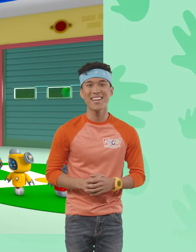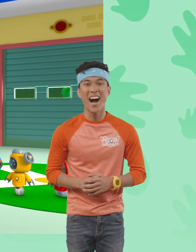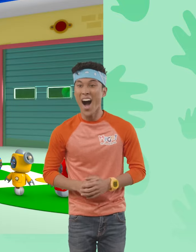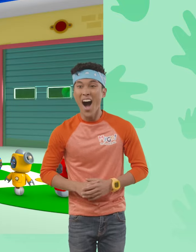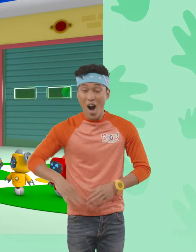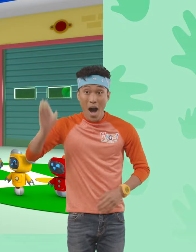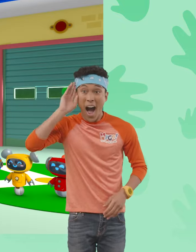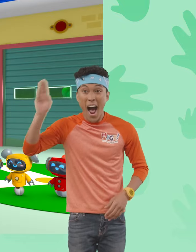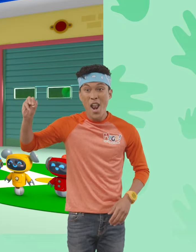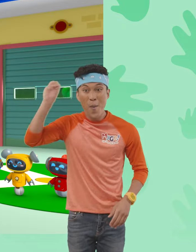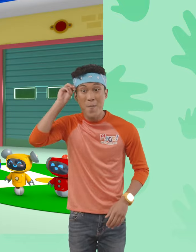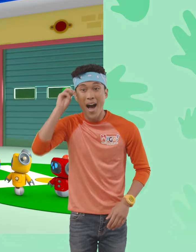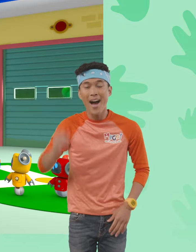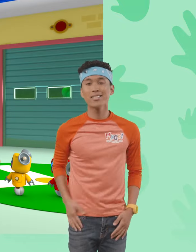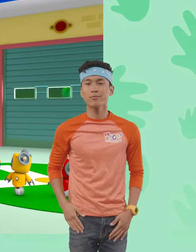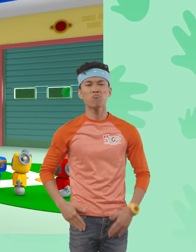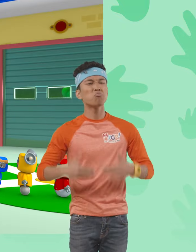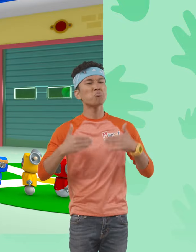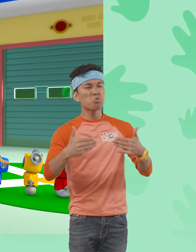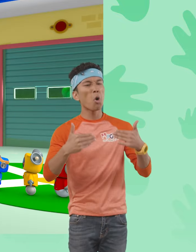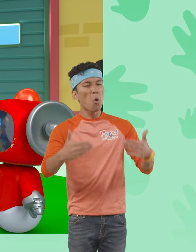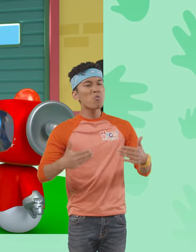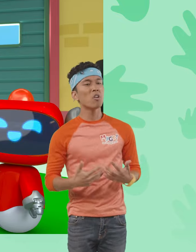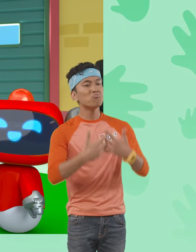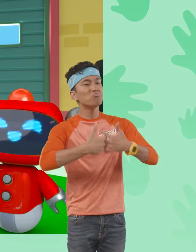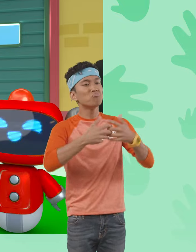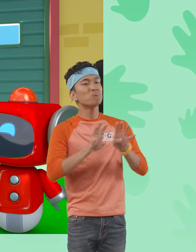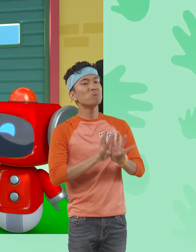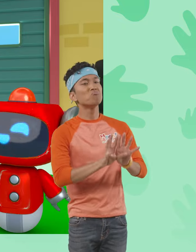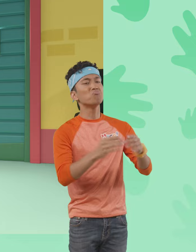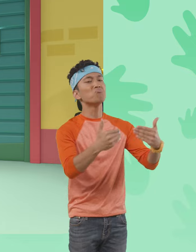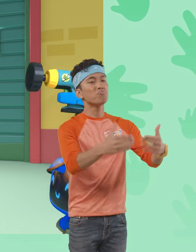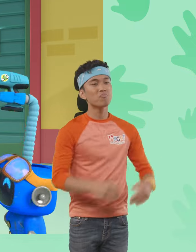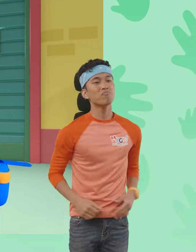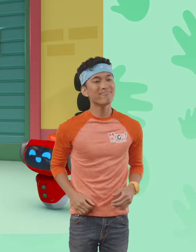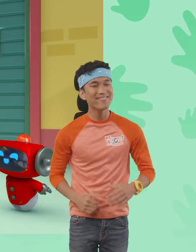Oh, hello, Max. Go, go, Mechanicals.